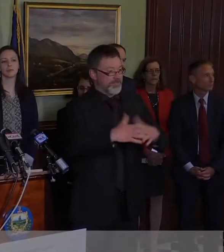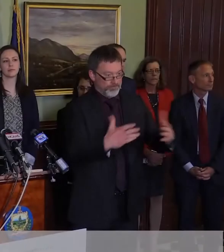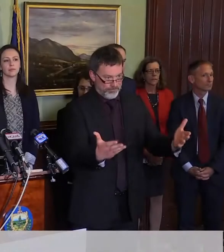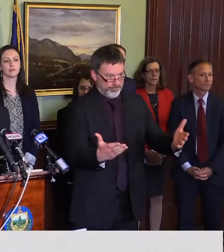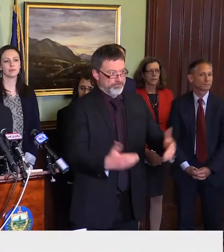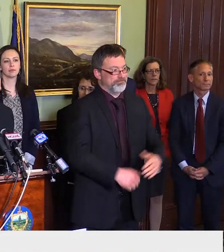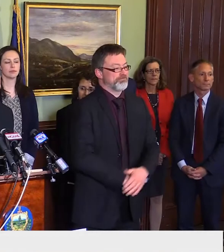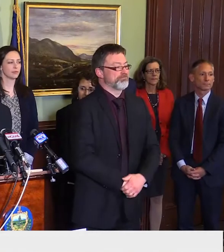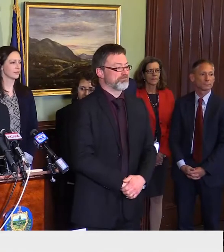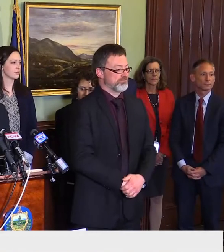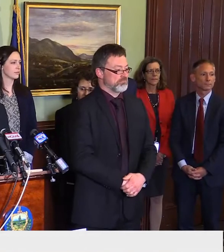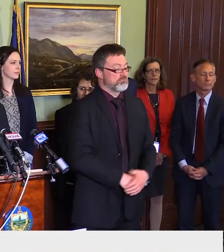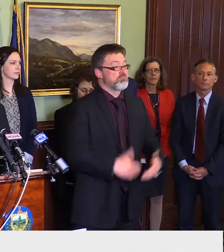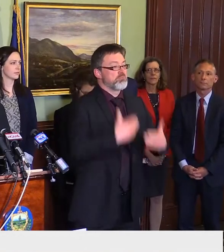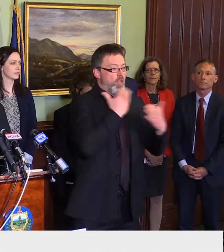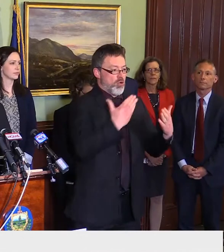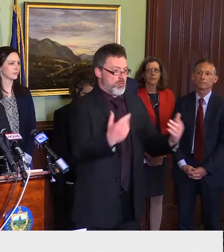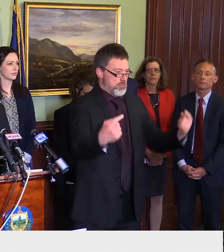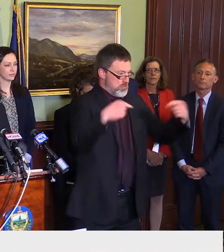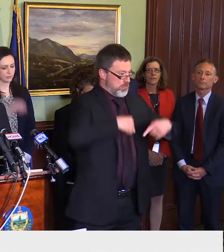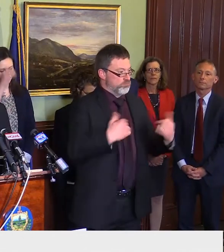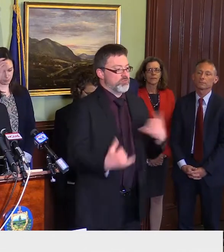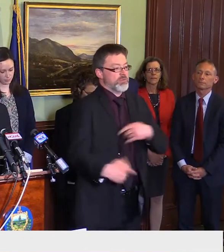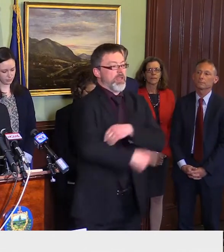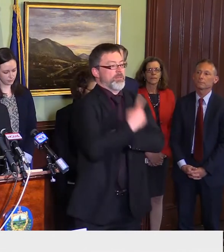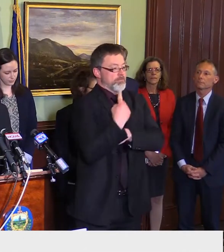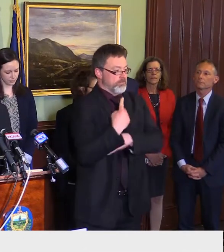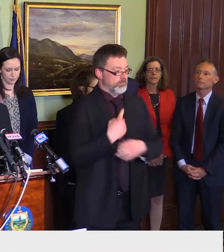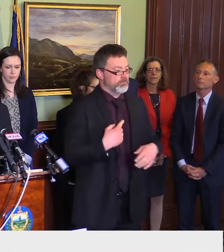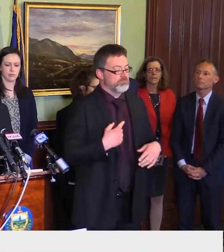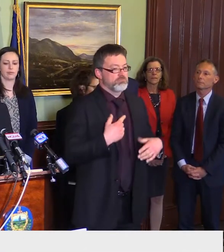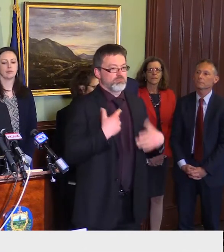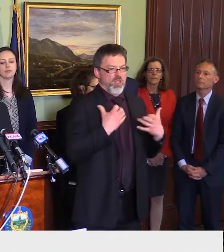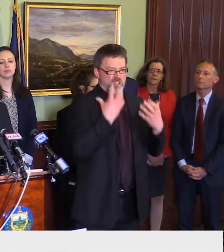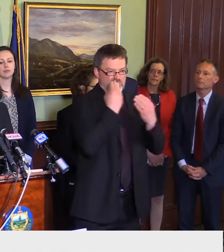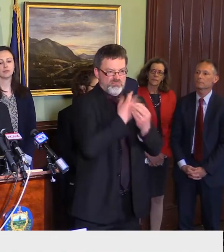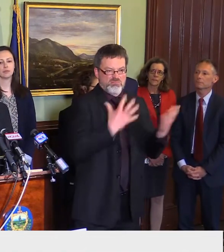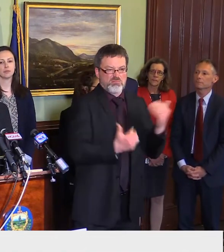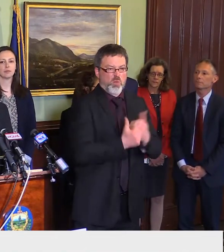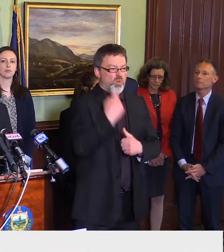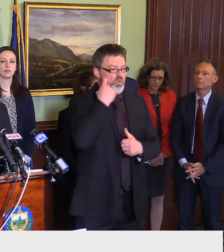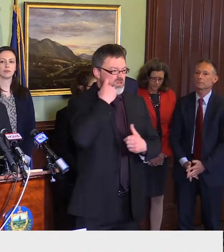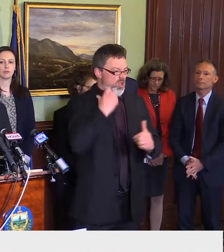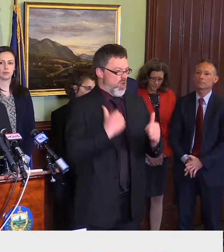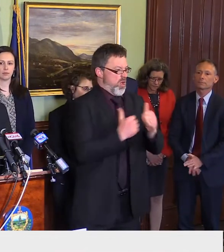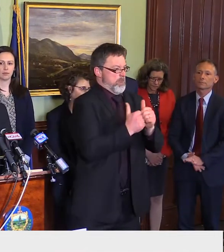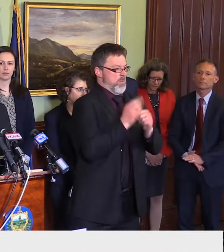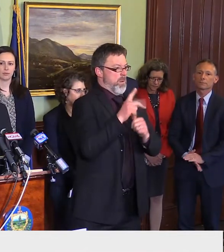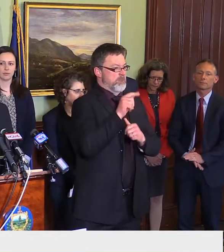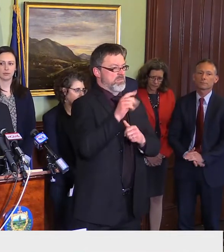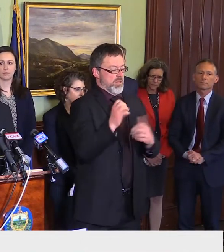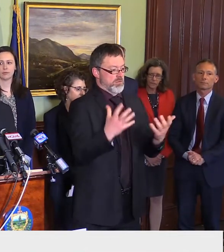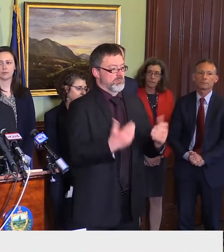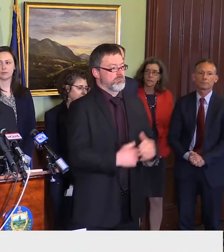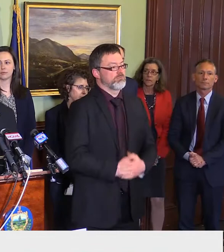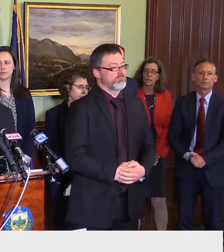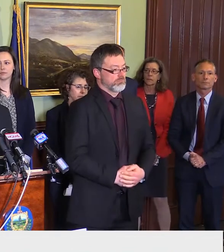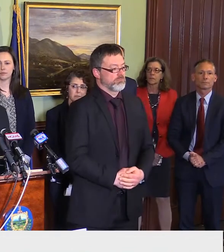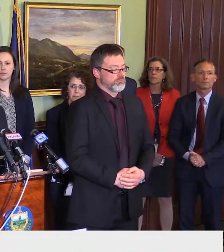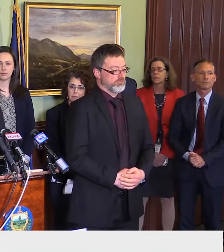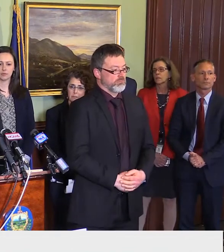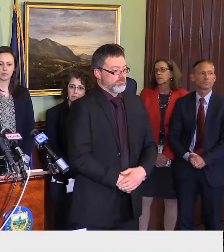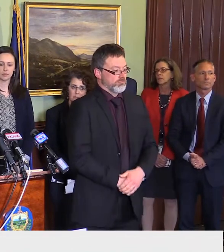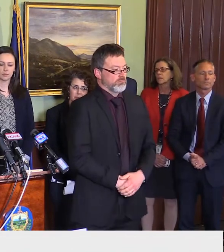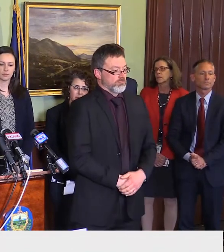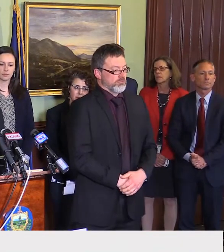Thank you all for being here for our latest update on COVID-19, commonly known as coronavirus. The